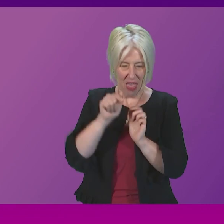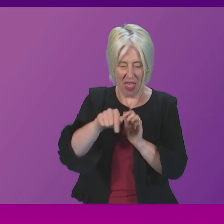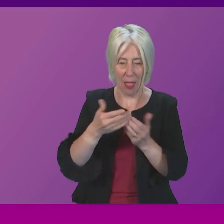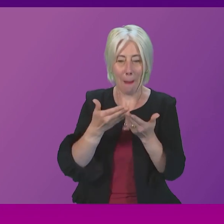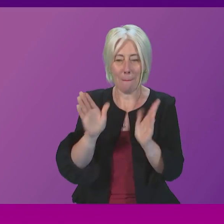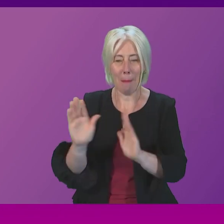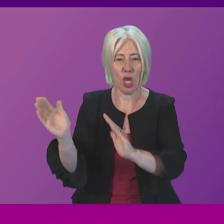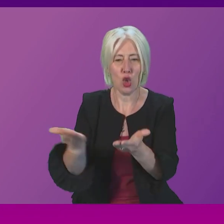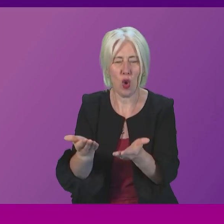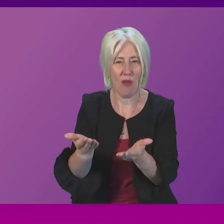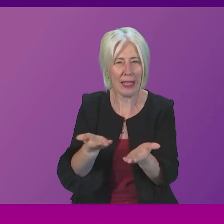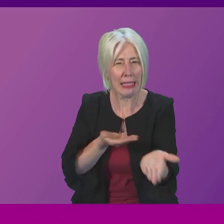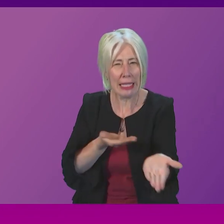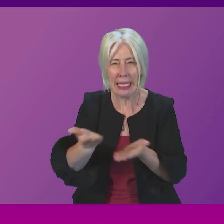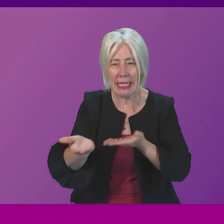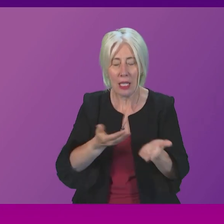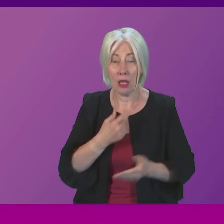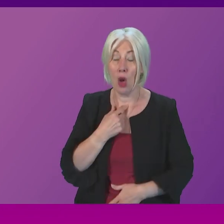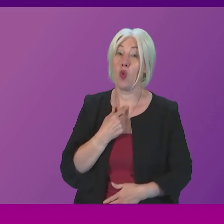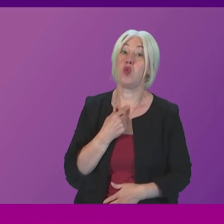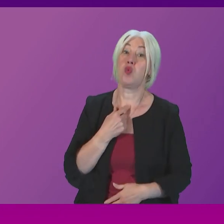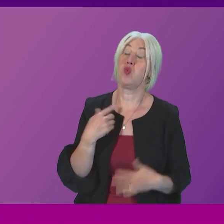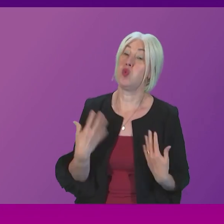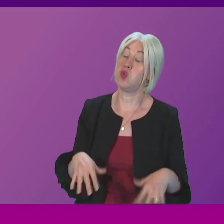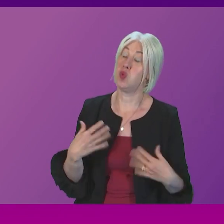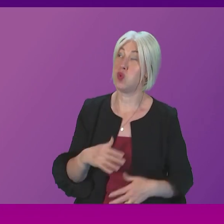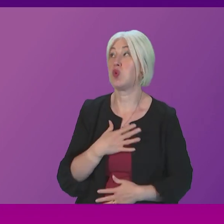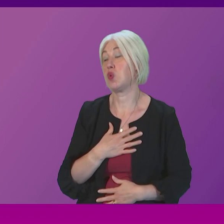Wow. That's a really heavy one.